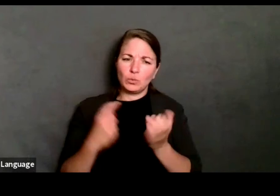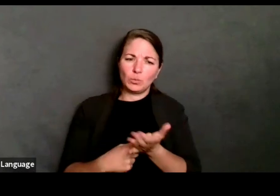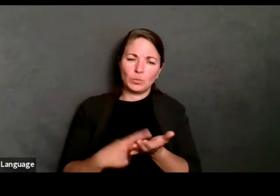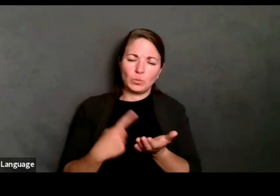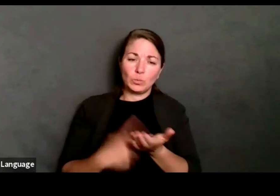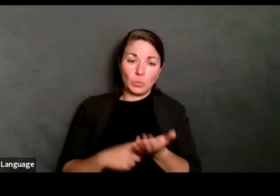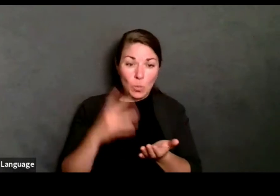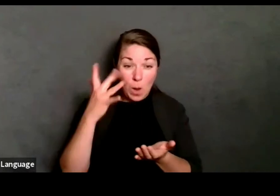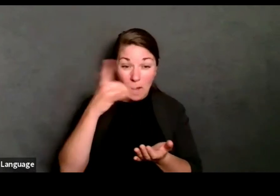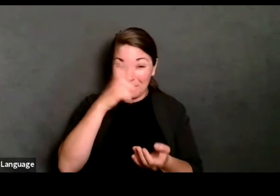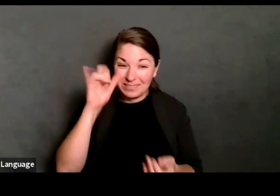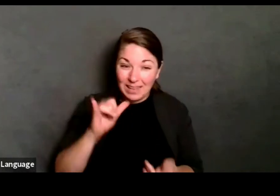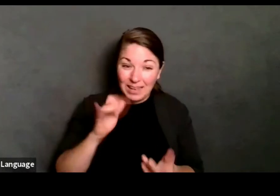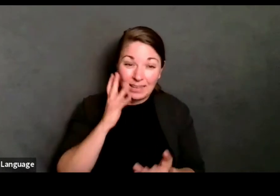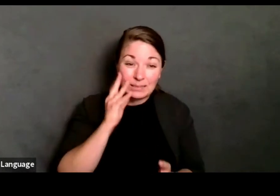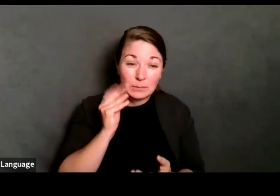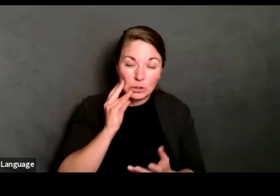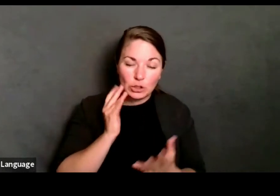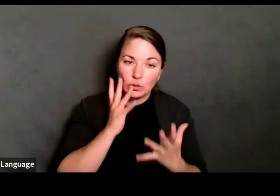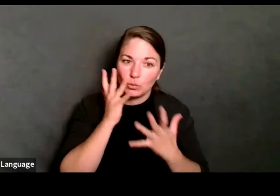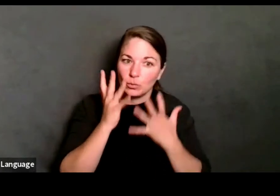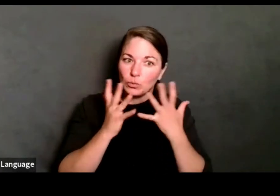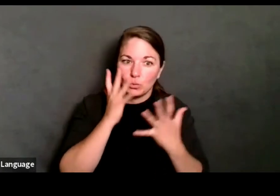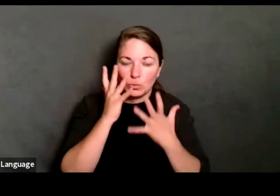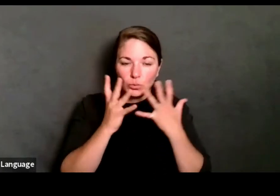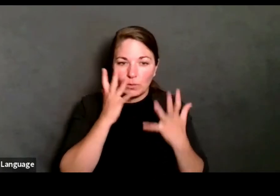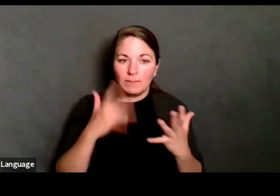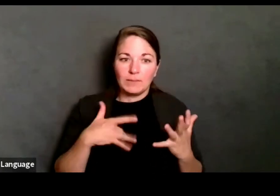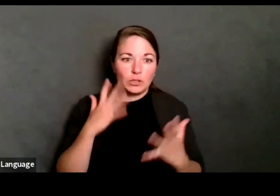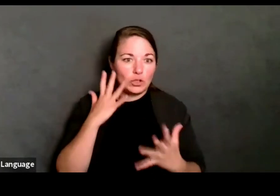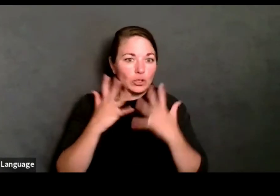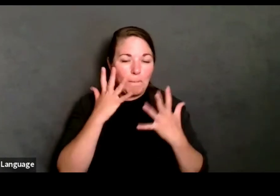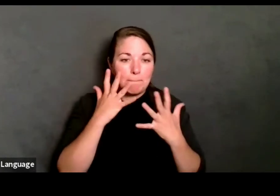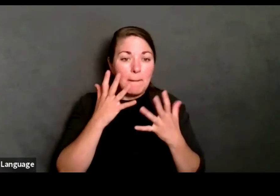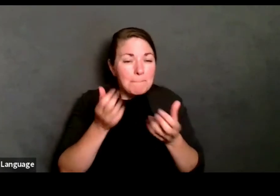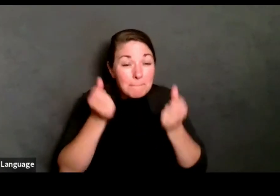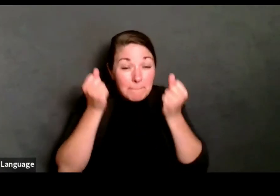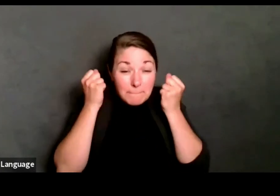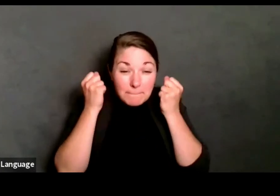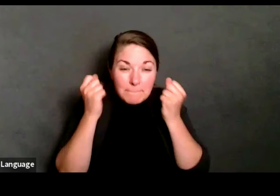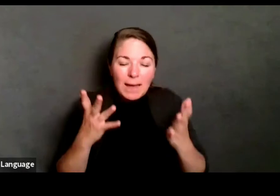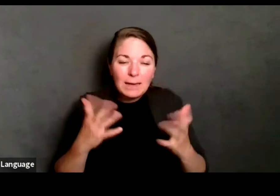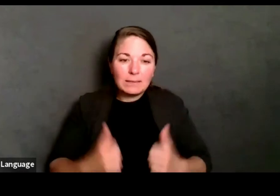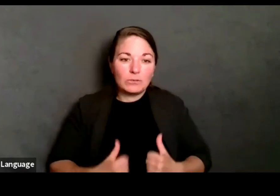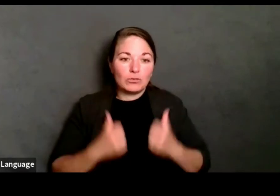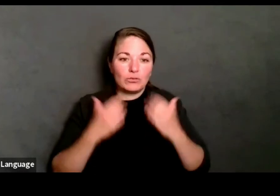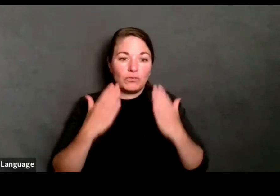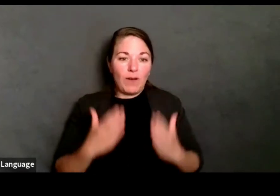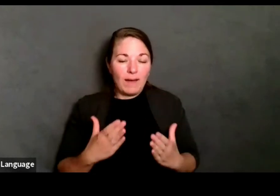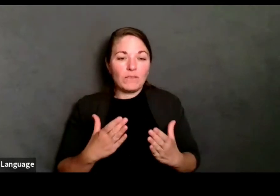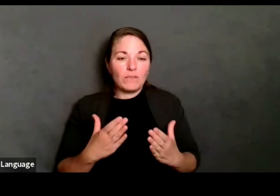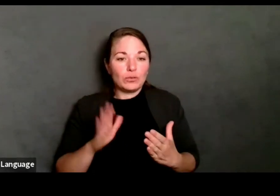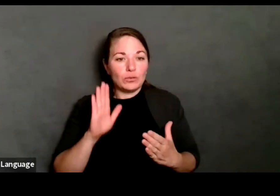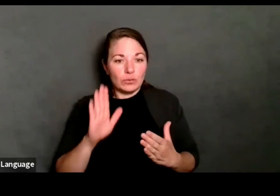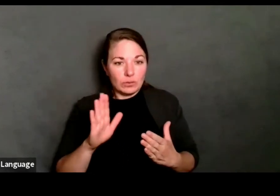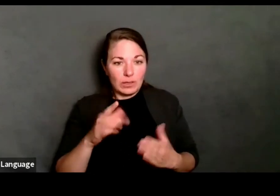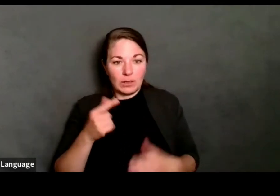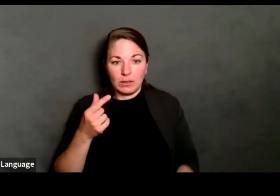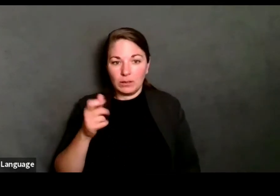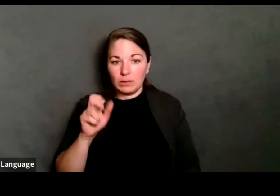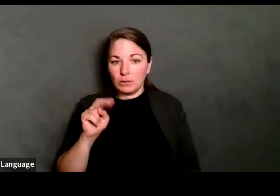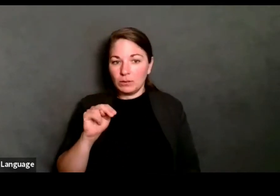so shame-filled. But many, many survivors experience genital response during